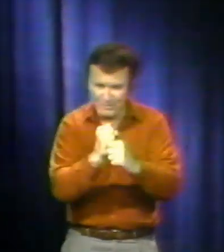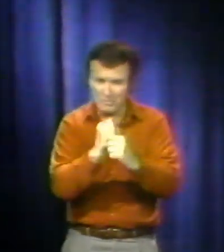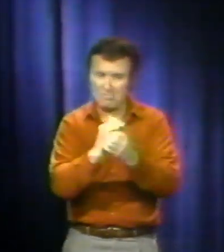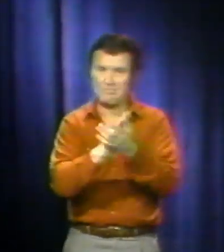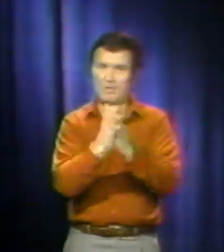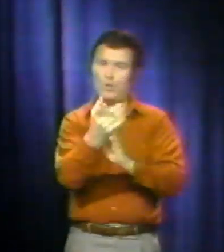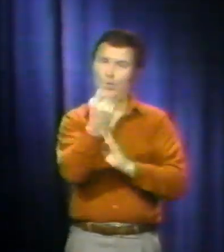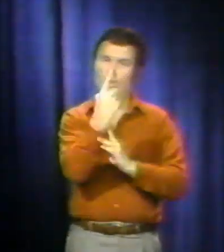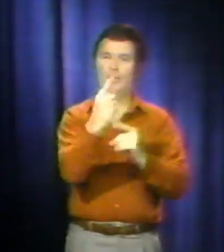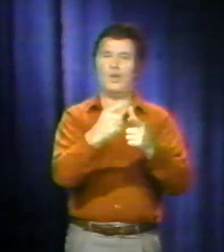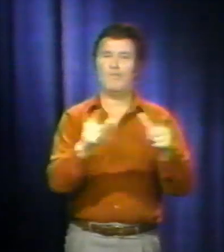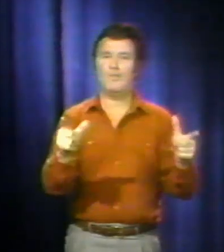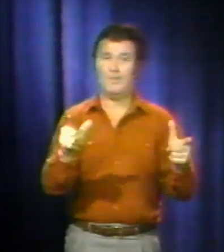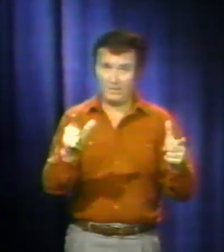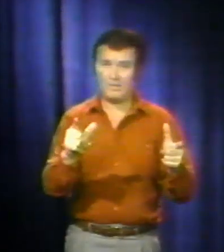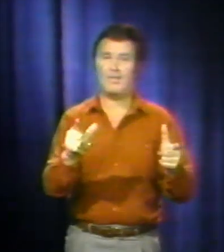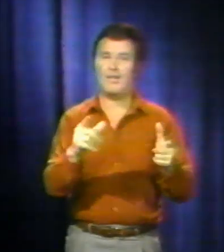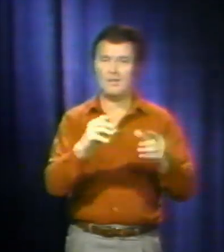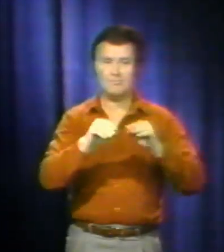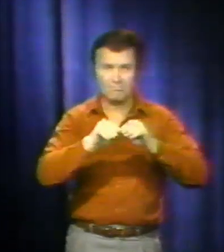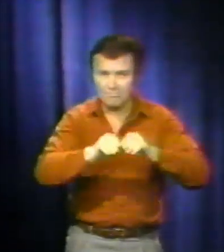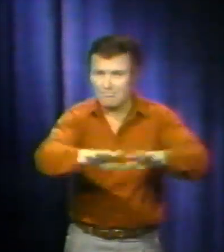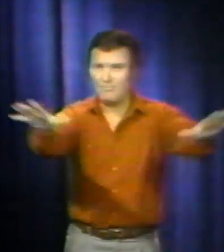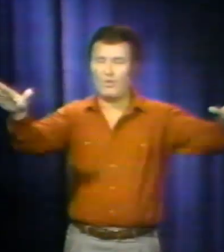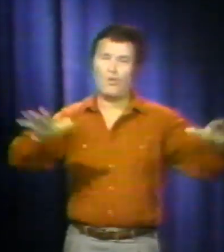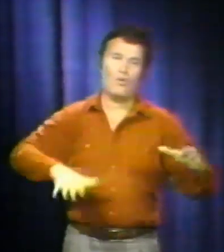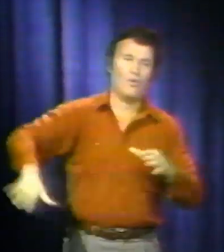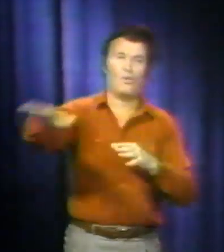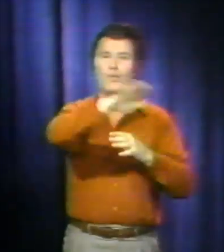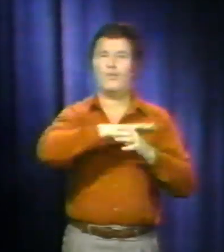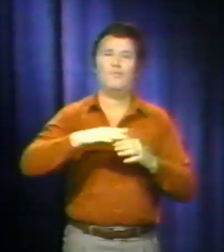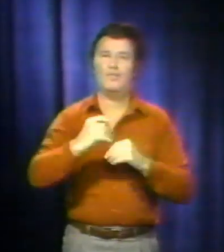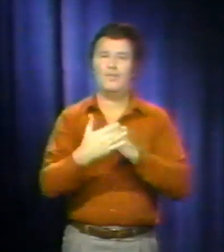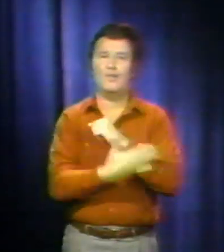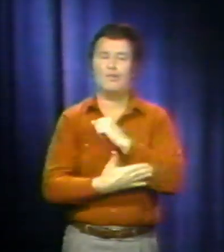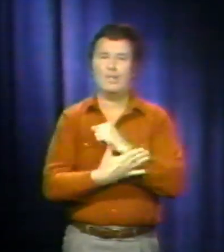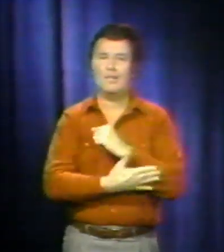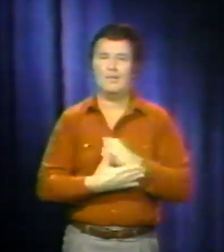into one sign language to be spread all over the country.